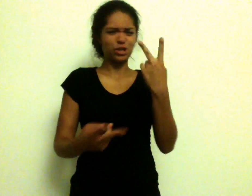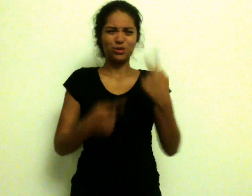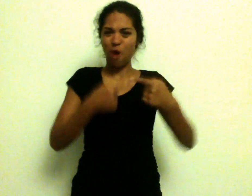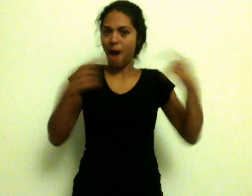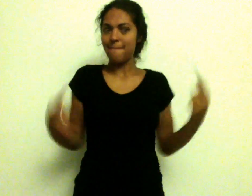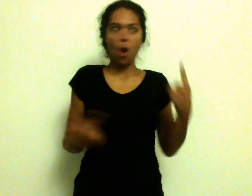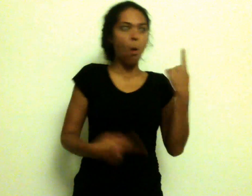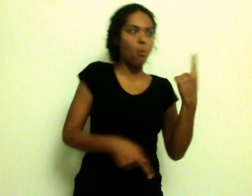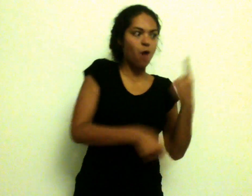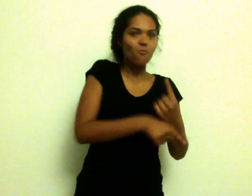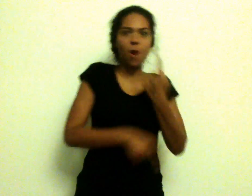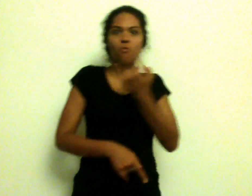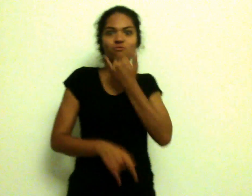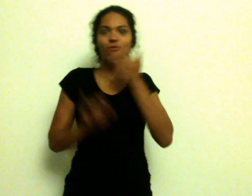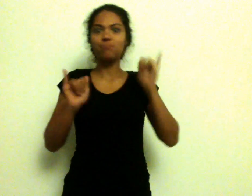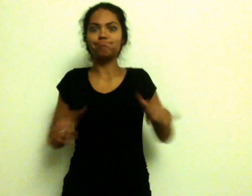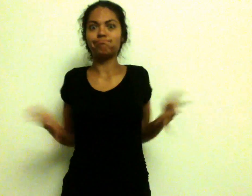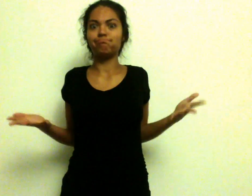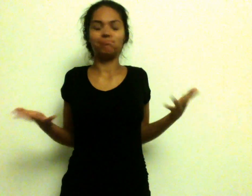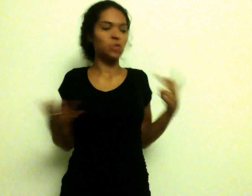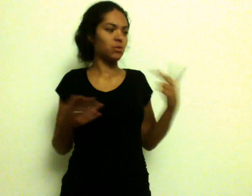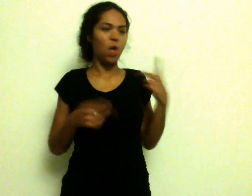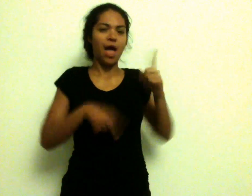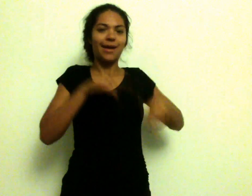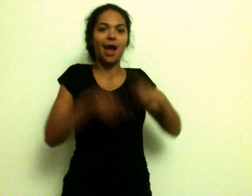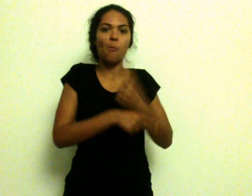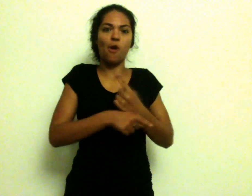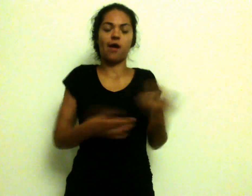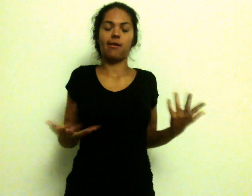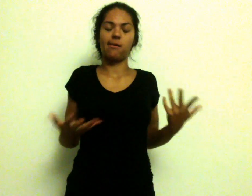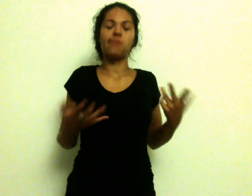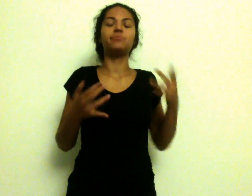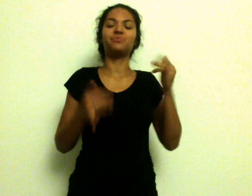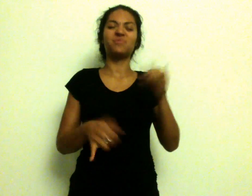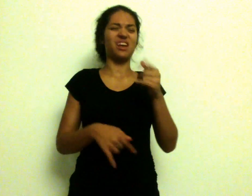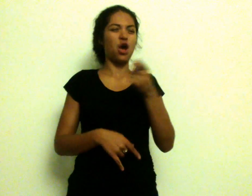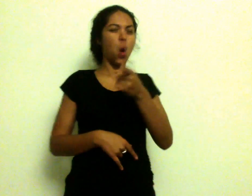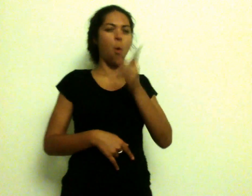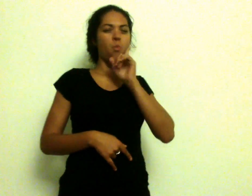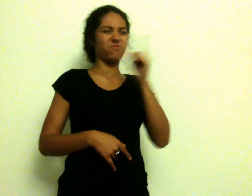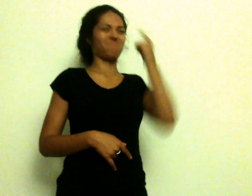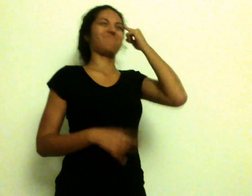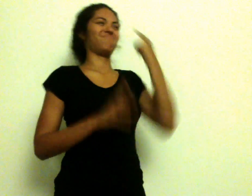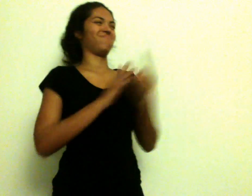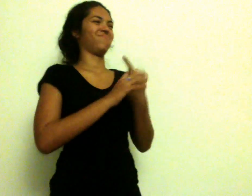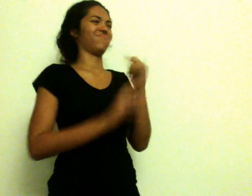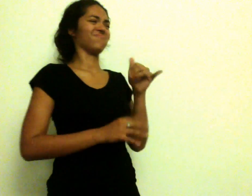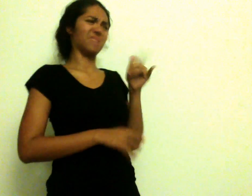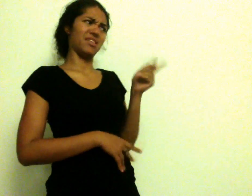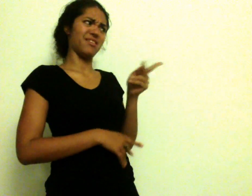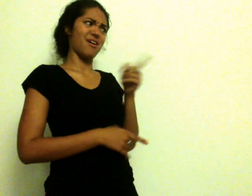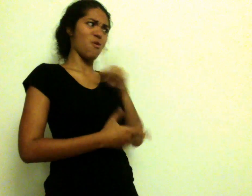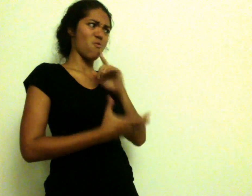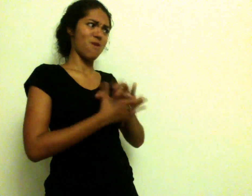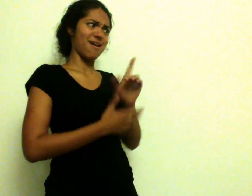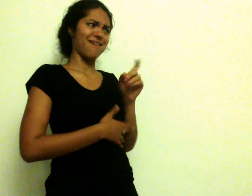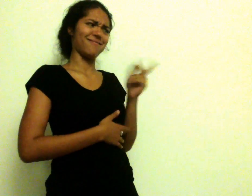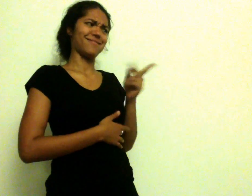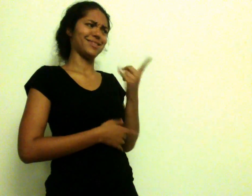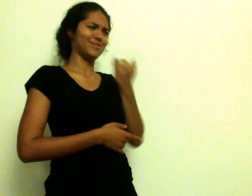opposite answers. I think you would either conclude that you asked the wrong question, that is not Margie, that's not my wife, we haven't